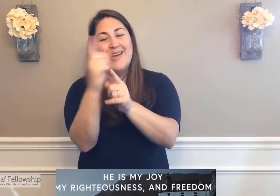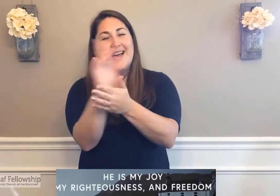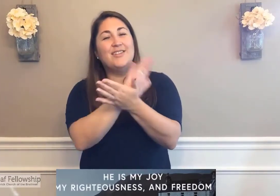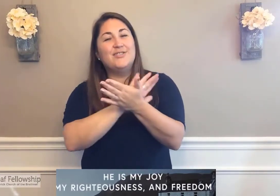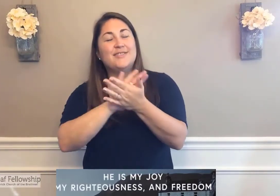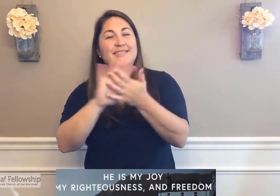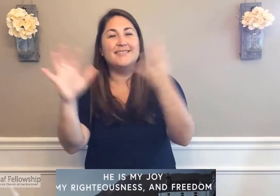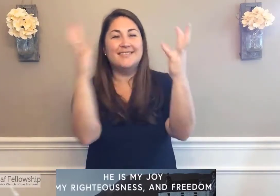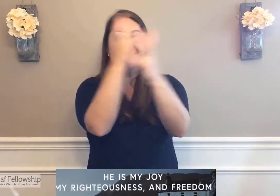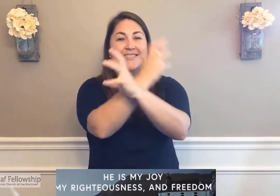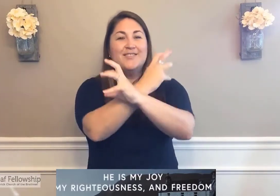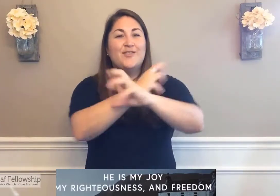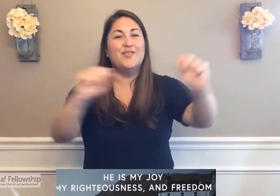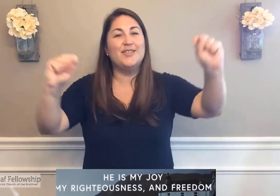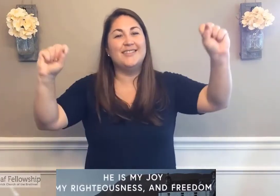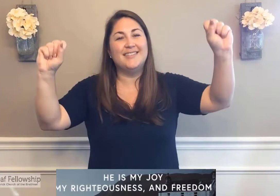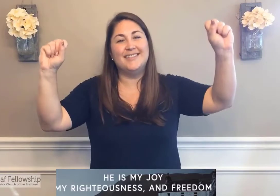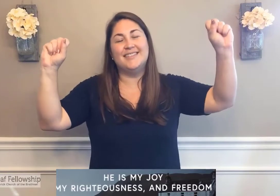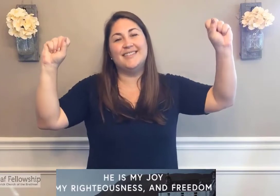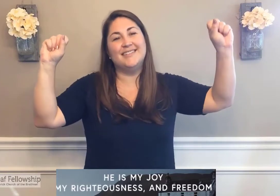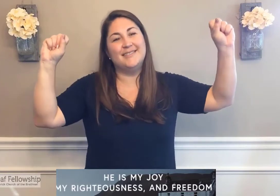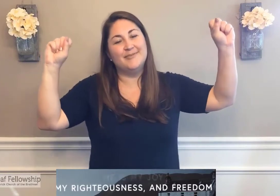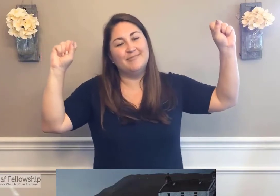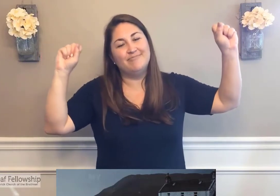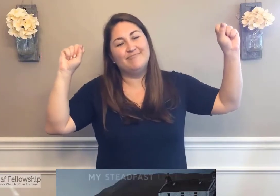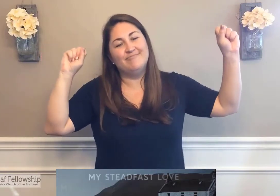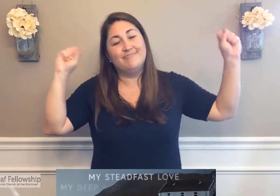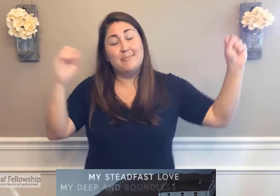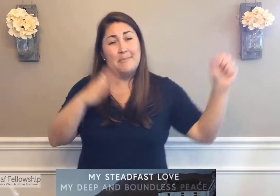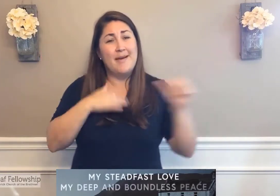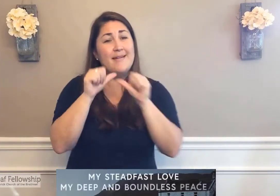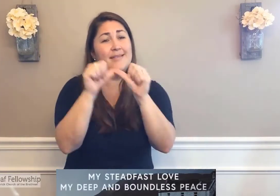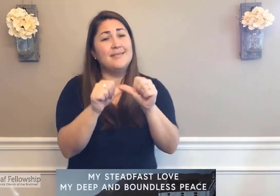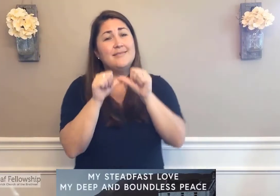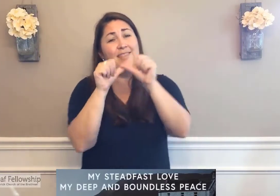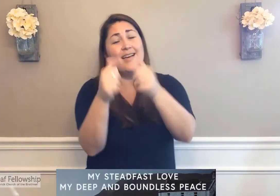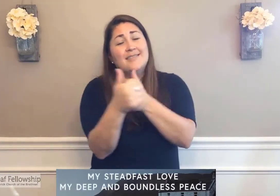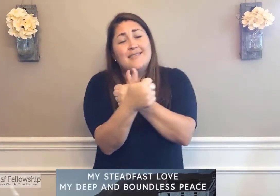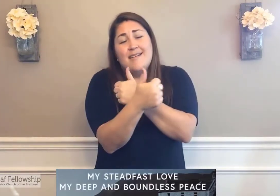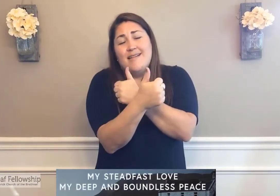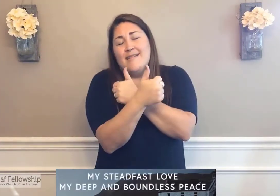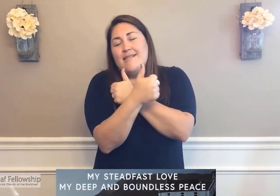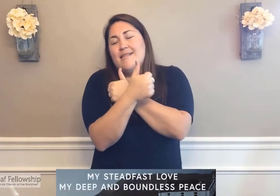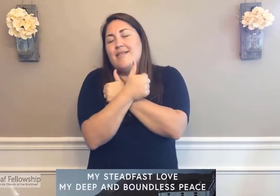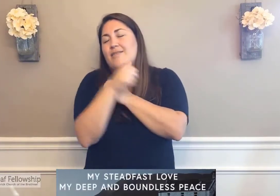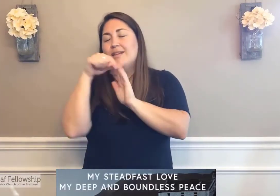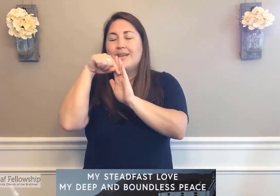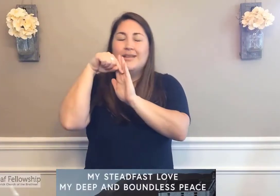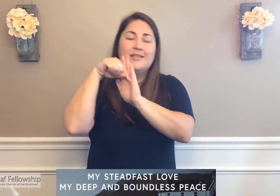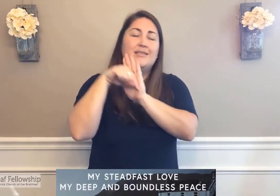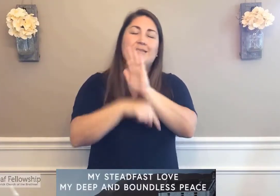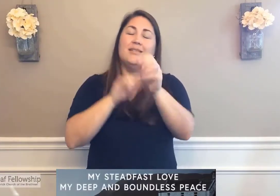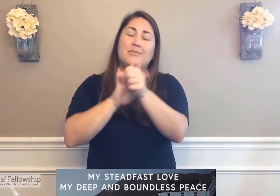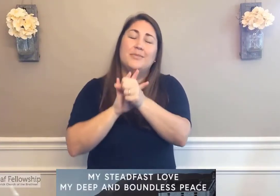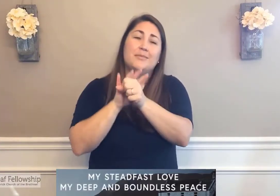my righteousness and freedom, my steadfast love, my deep